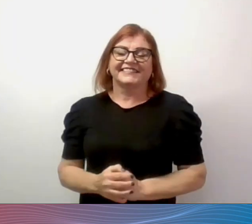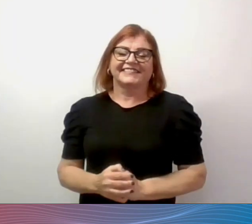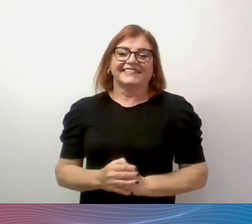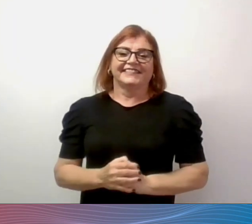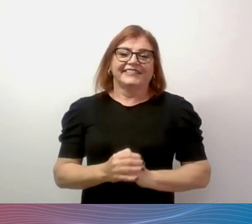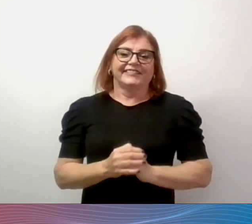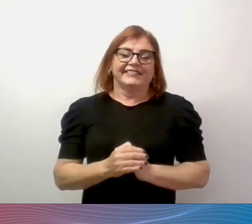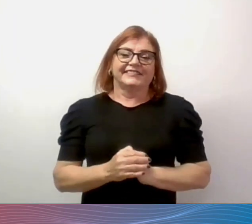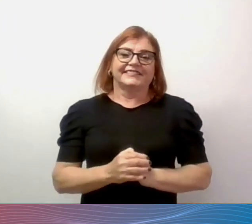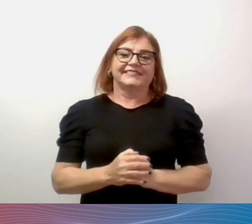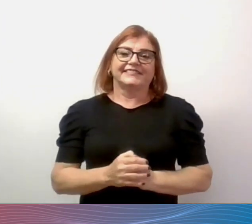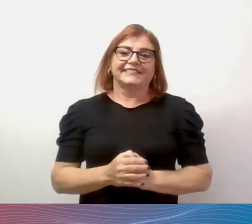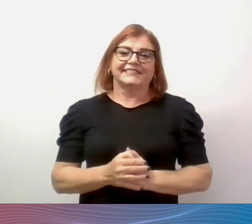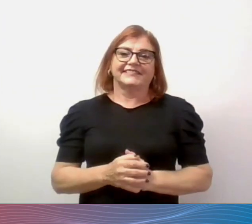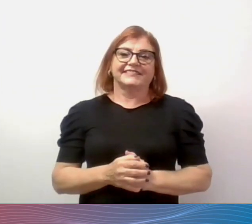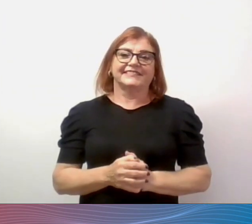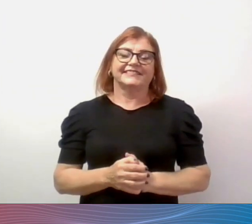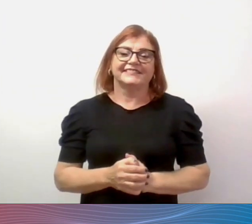Aí